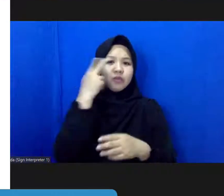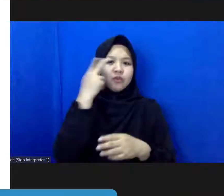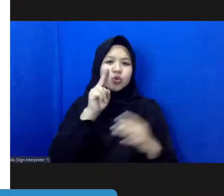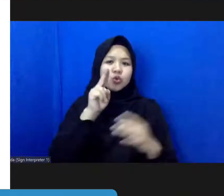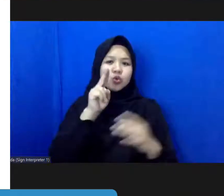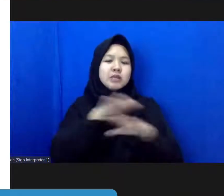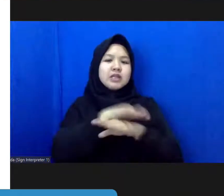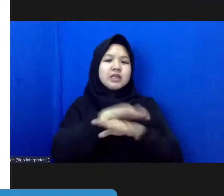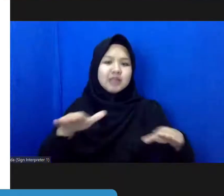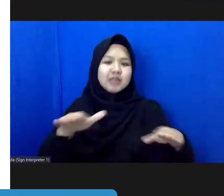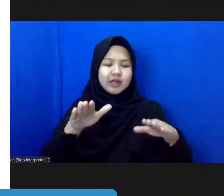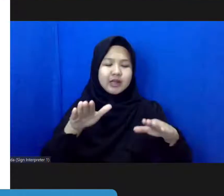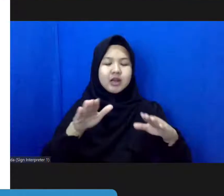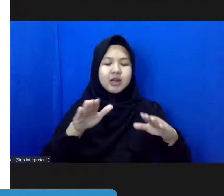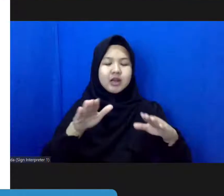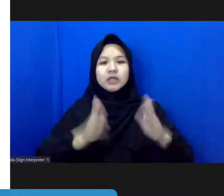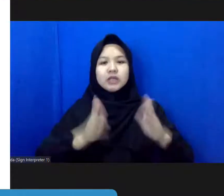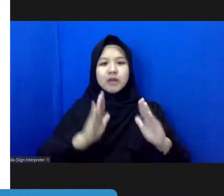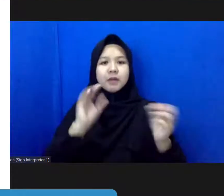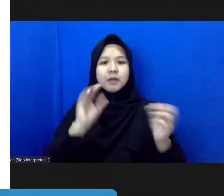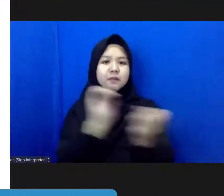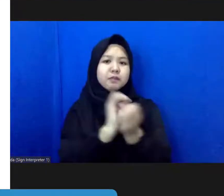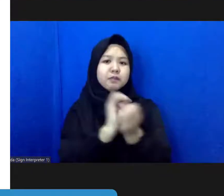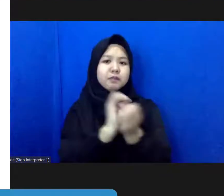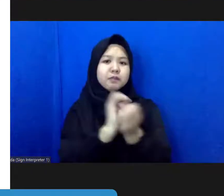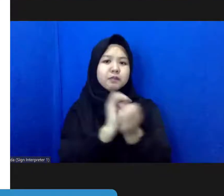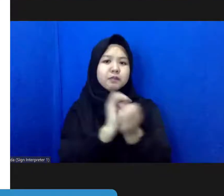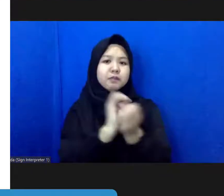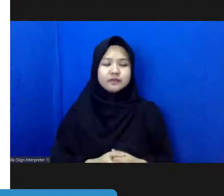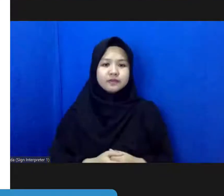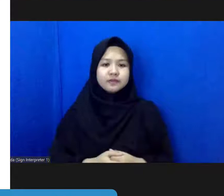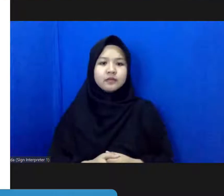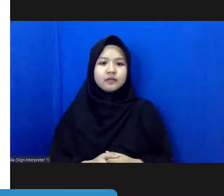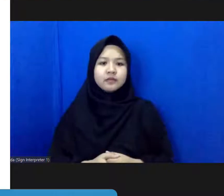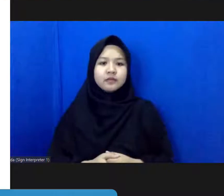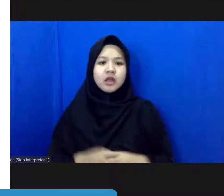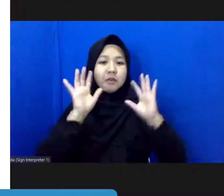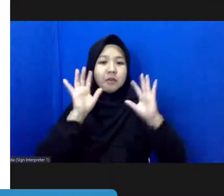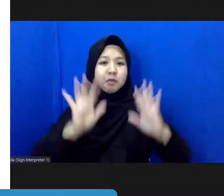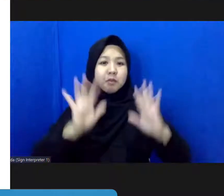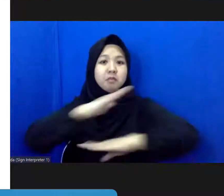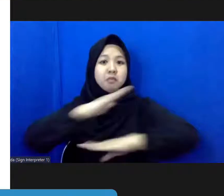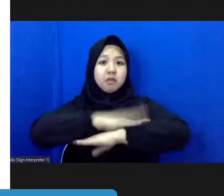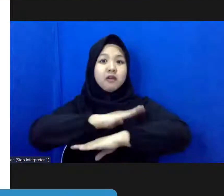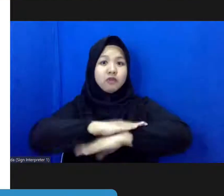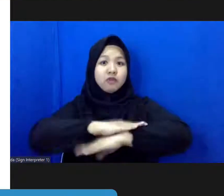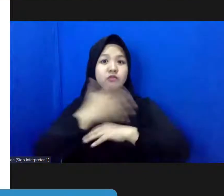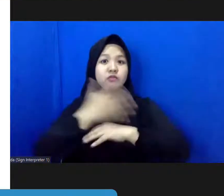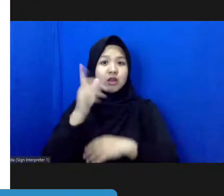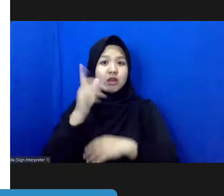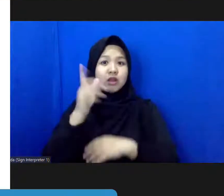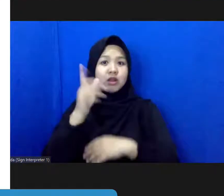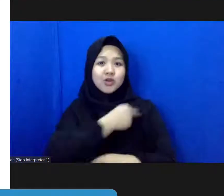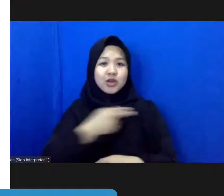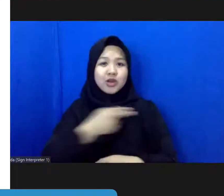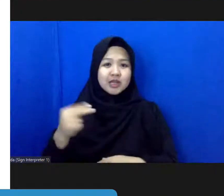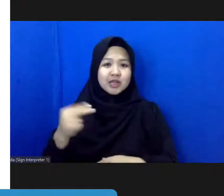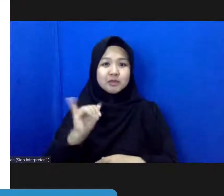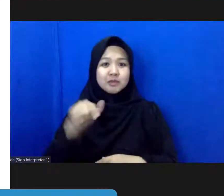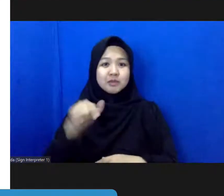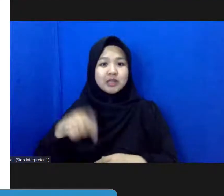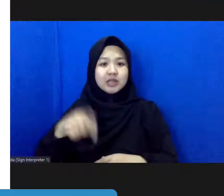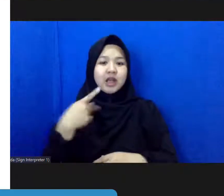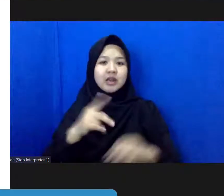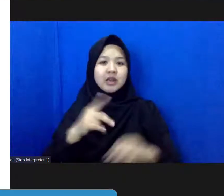the disasters. And then also a lot of platform is actually happen in Indonesia. Yeah, for this one, we have the national